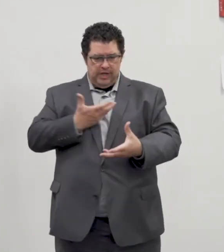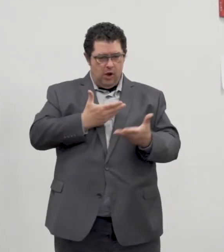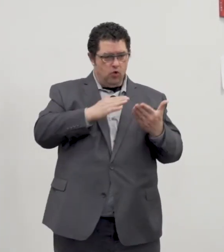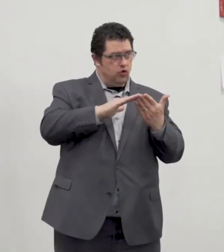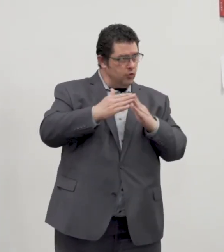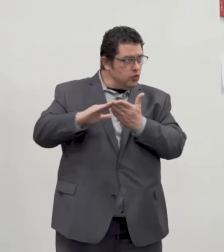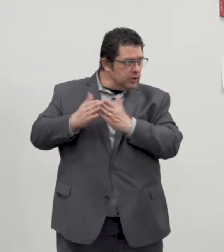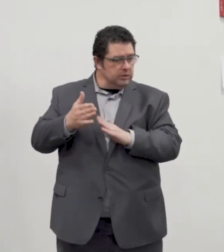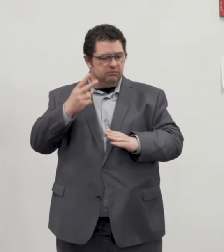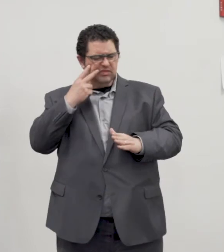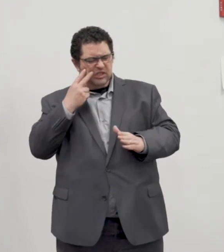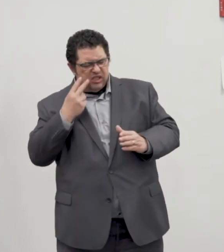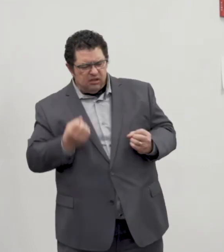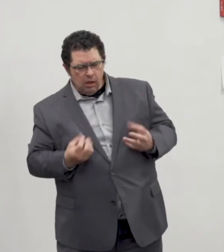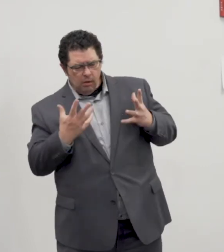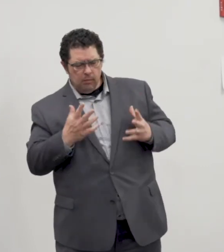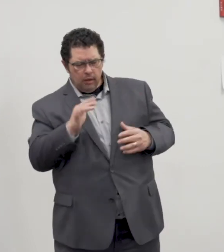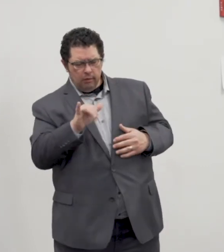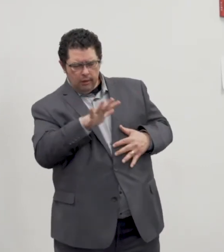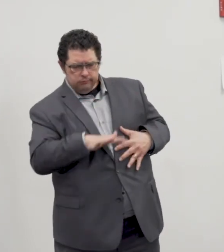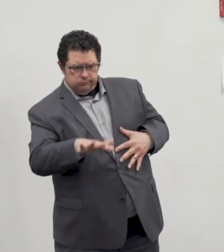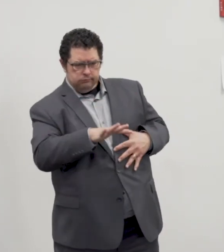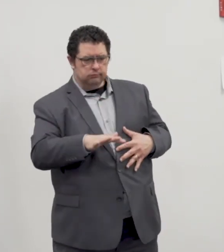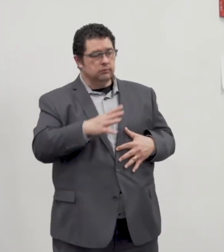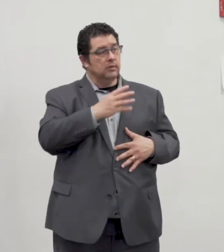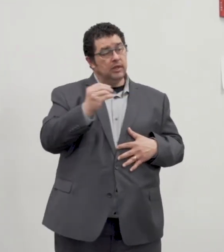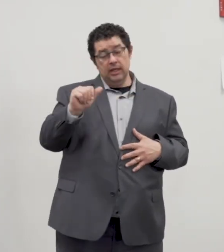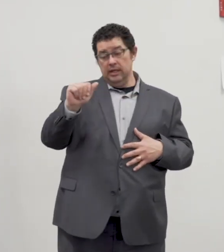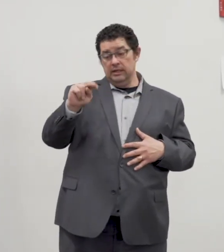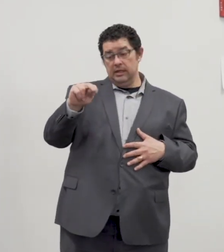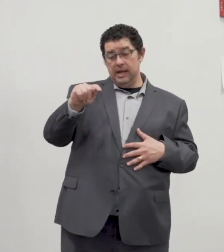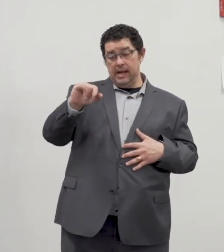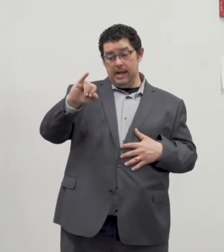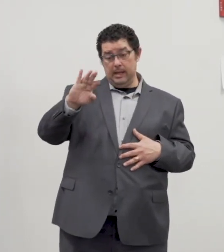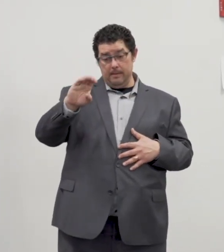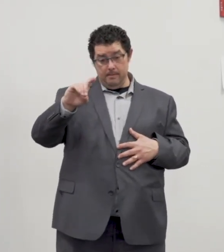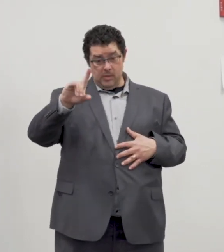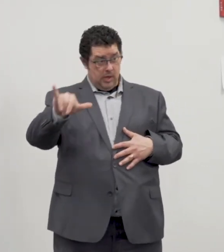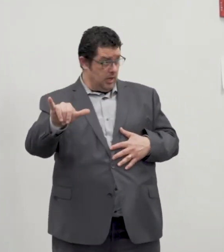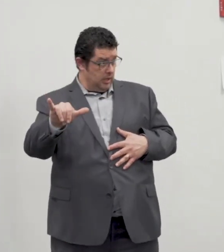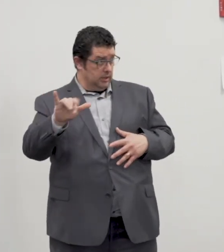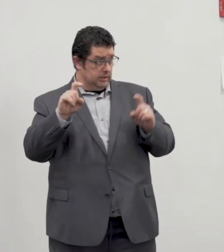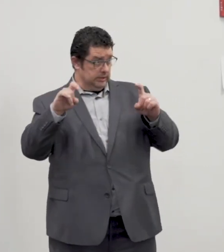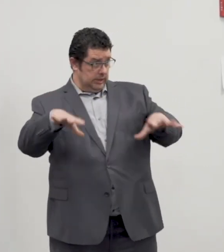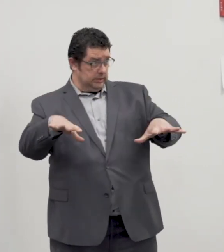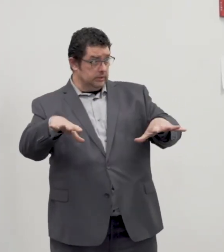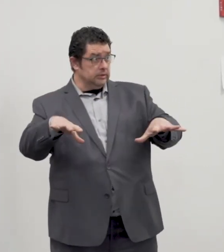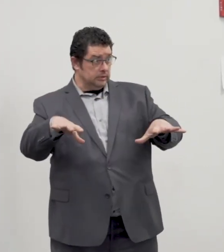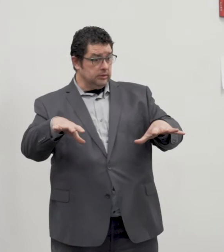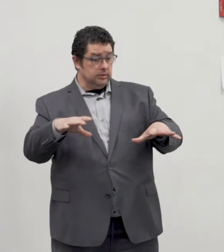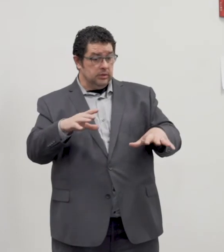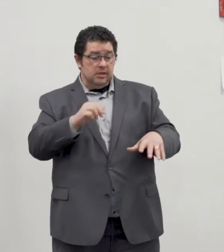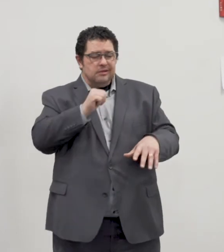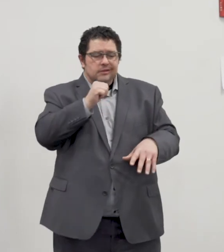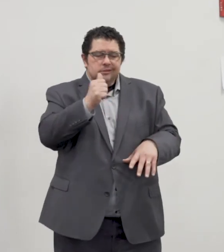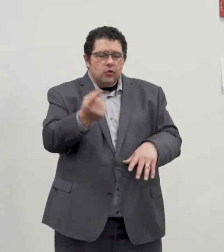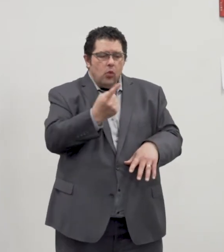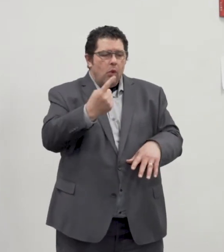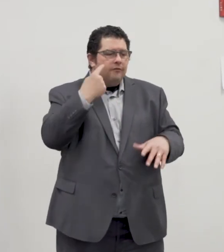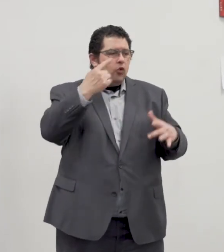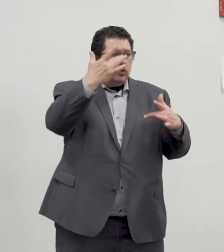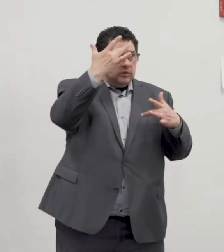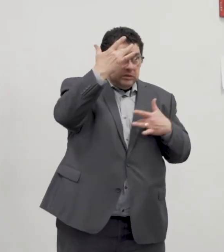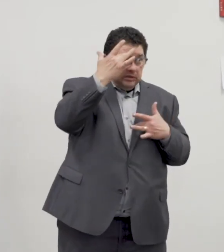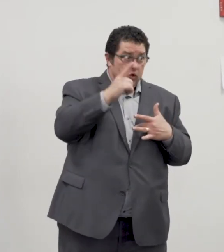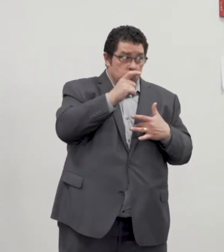various pockets. And then we want to do antibody testing, which is a completely different type, not just testing for acute infections, who's sick right